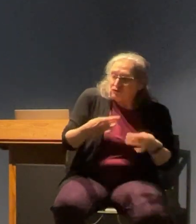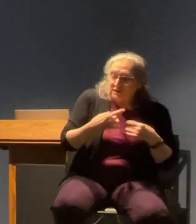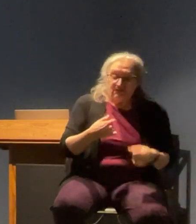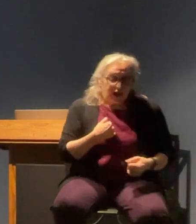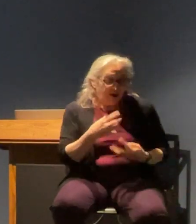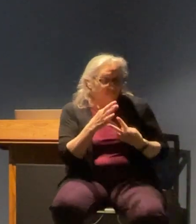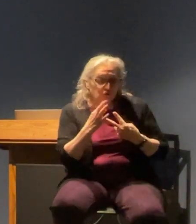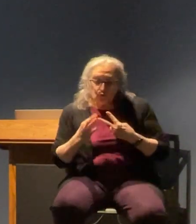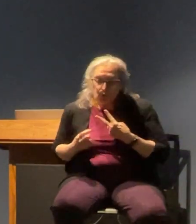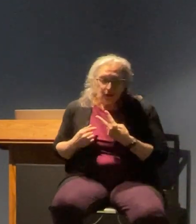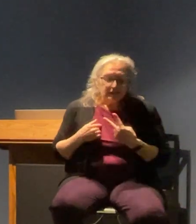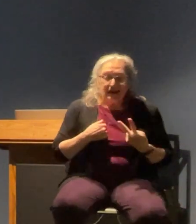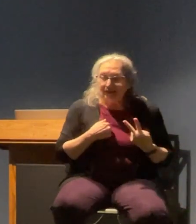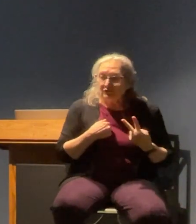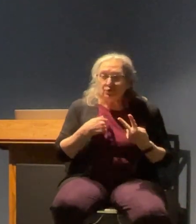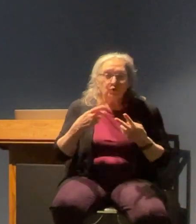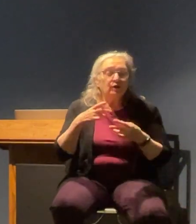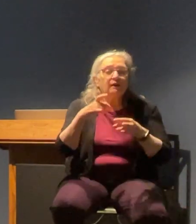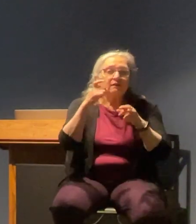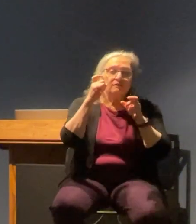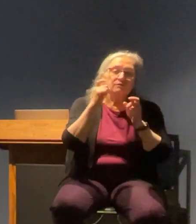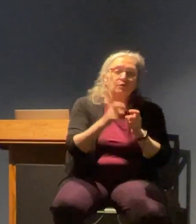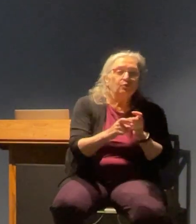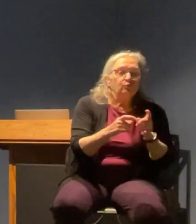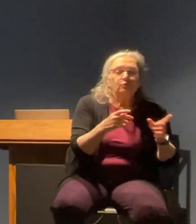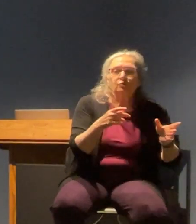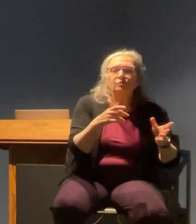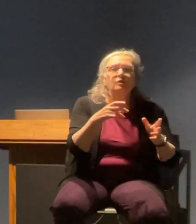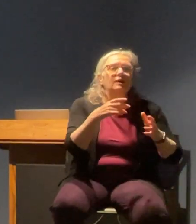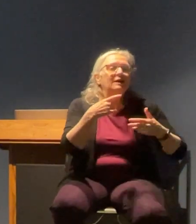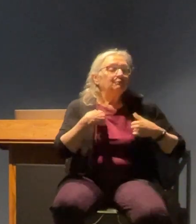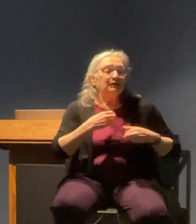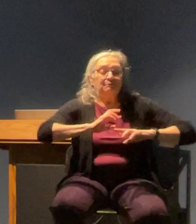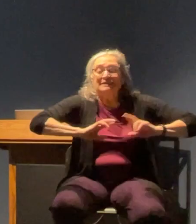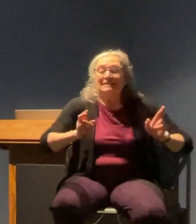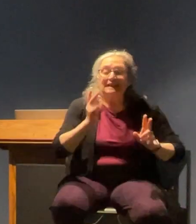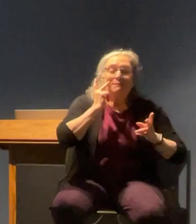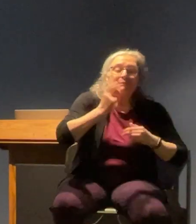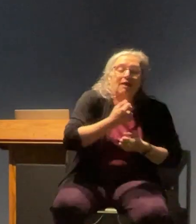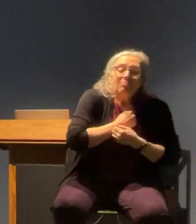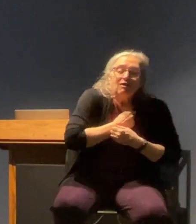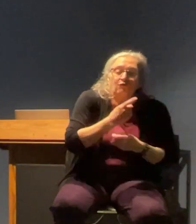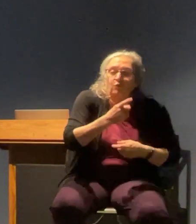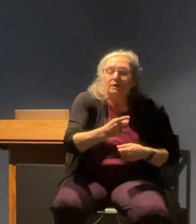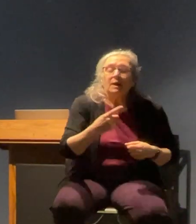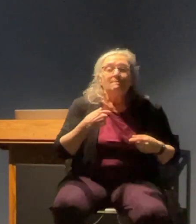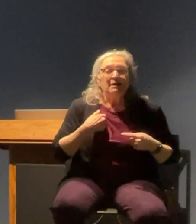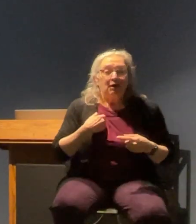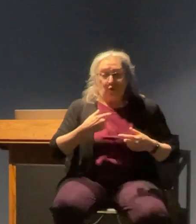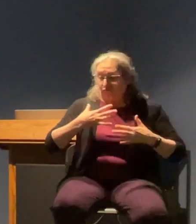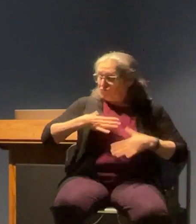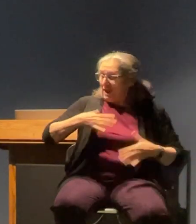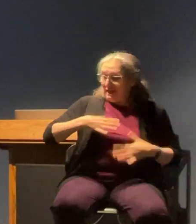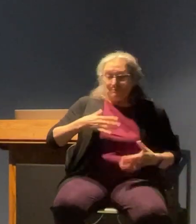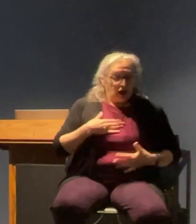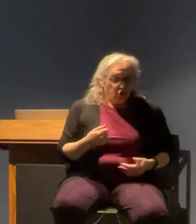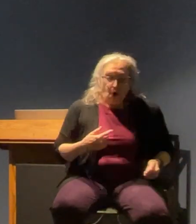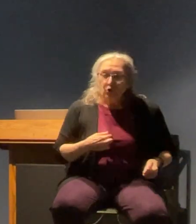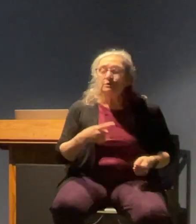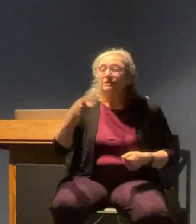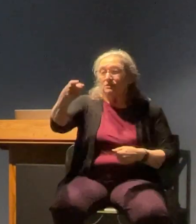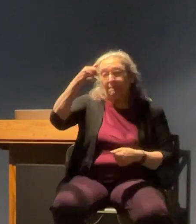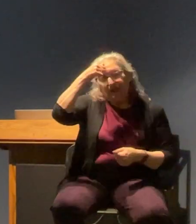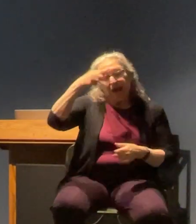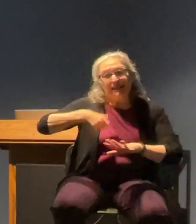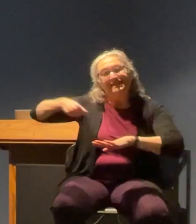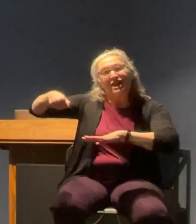have to get on the phone and call my loved ones, but also get my clothes ready for the visit the next day, there's an iron man where you pay stamps and he's gonna iron your clothes. So you